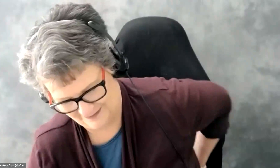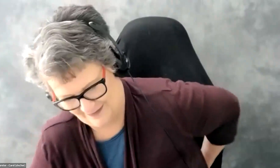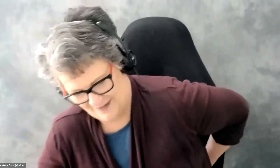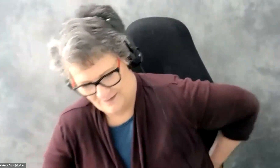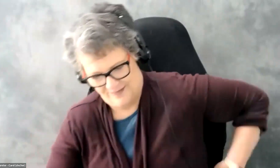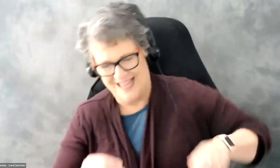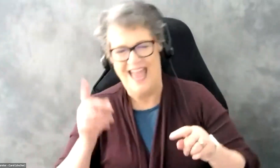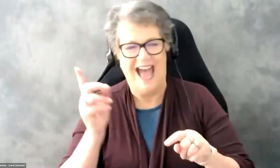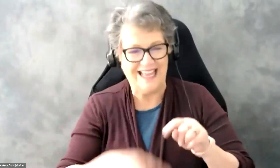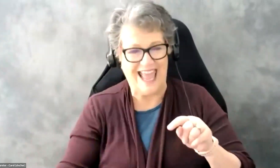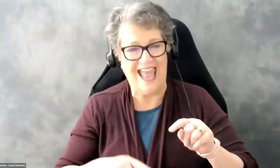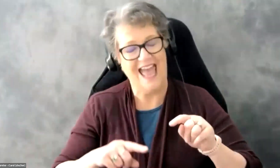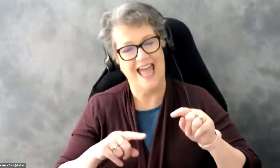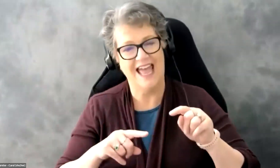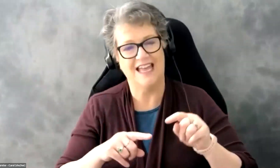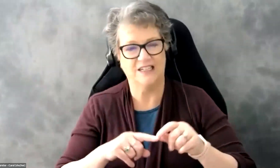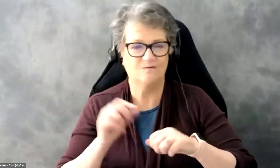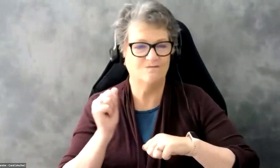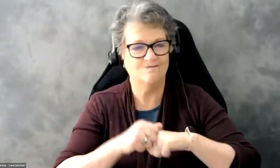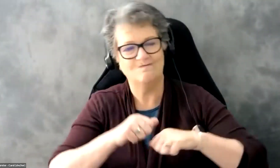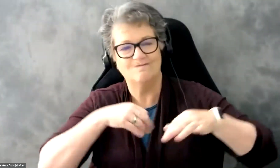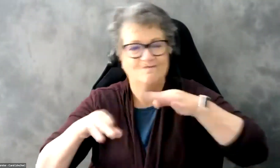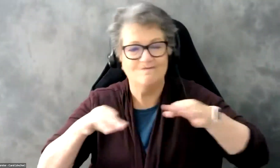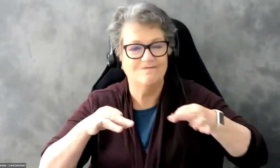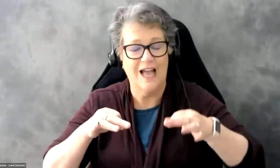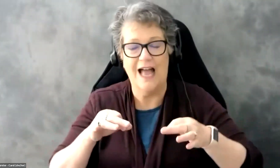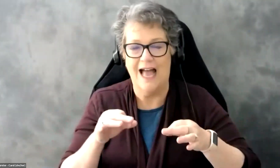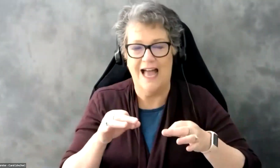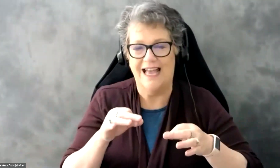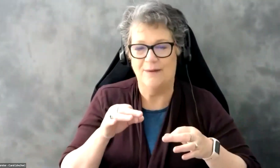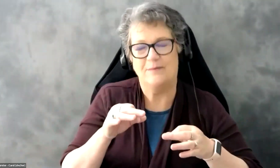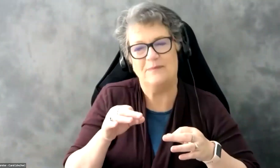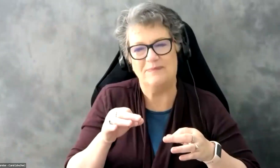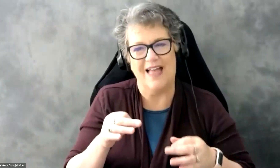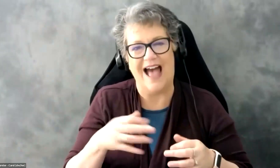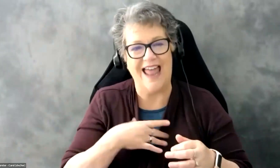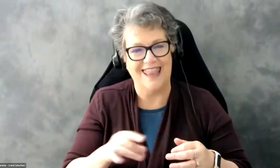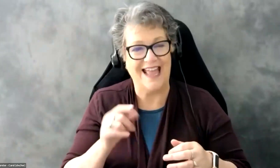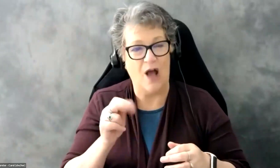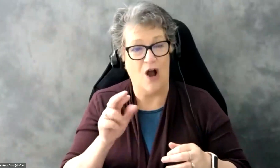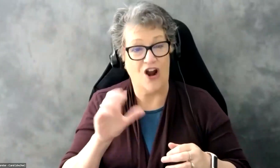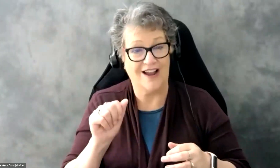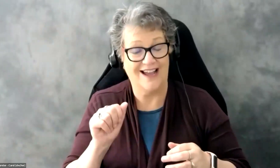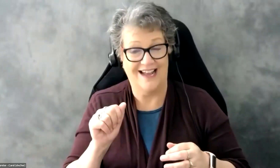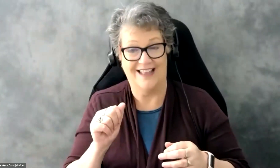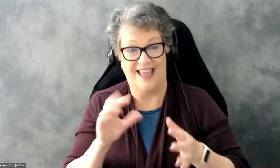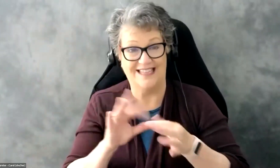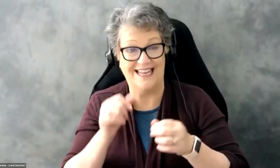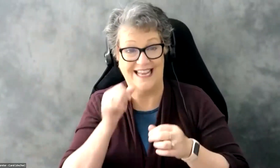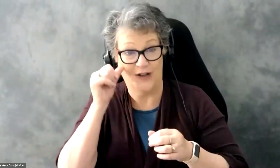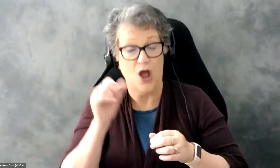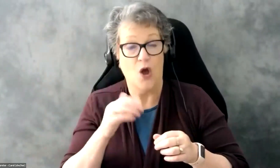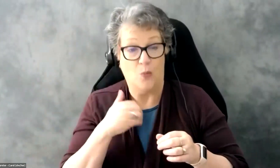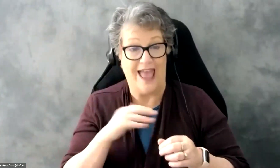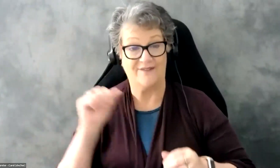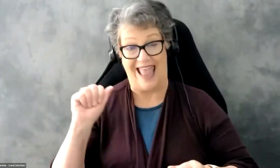definitive stuff about the budget because I like the way ARCA said it yesterday. We have a budget. We don't necessarily have